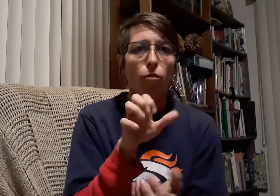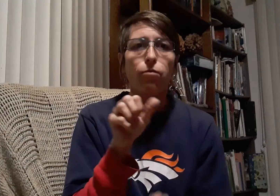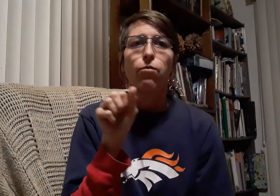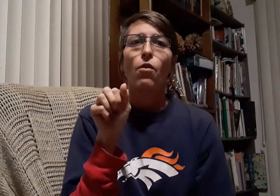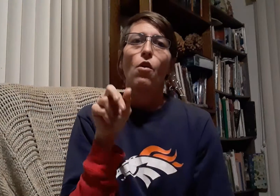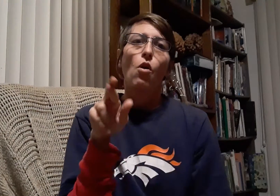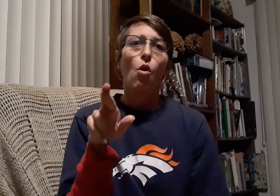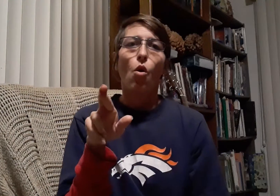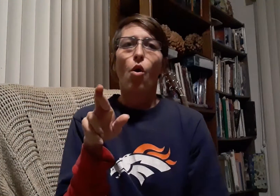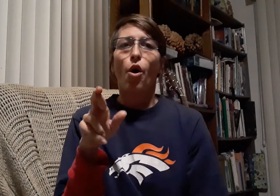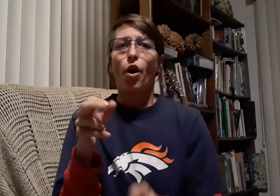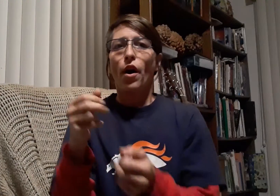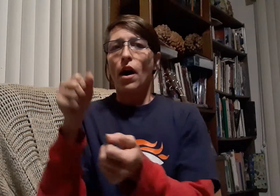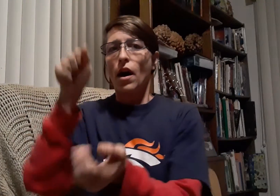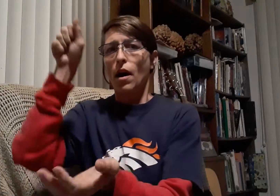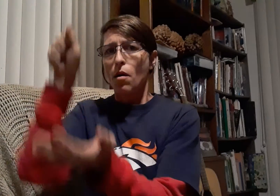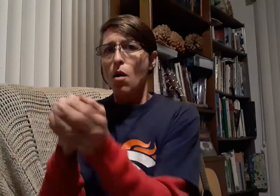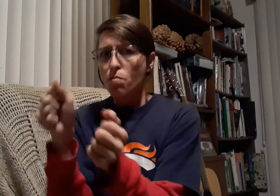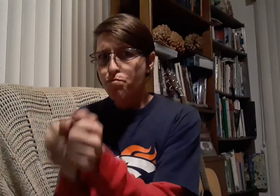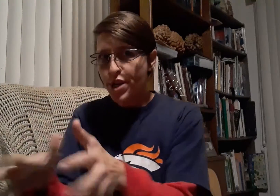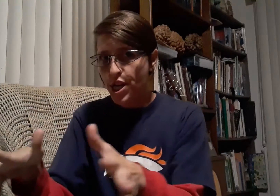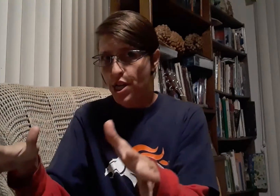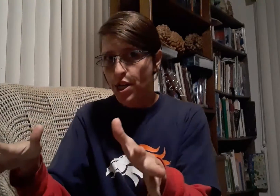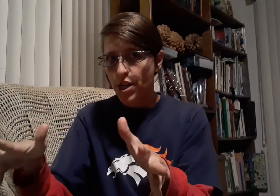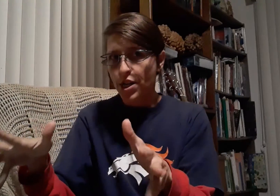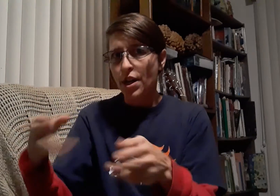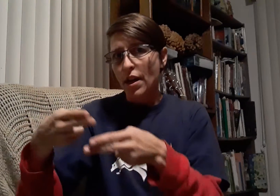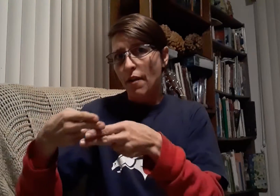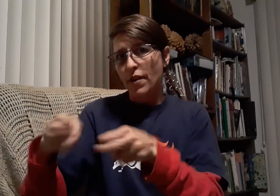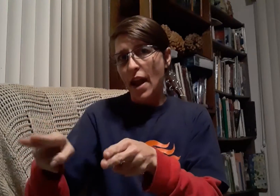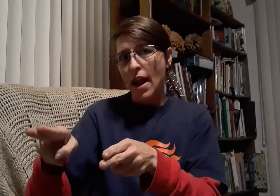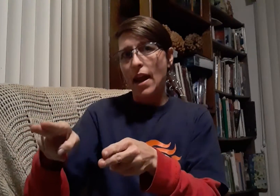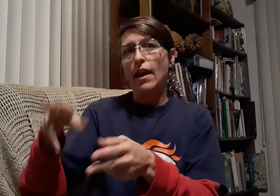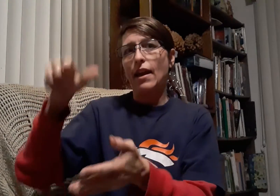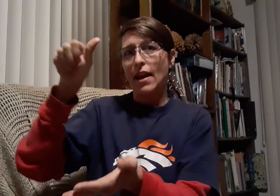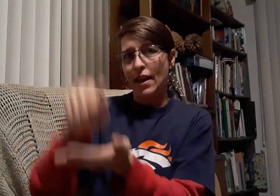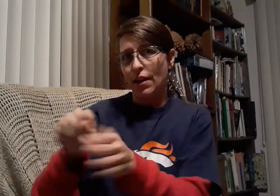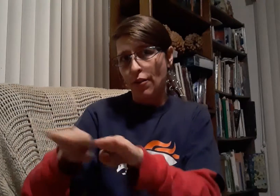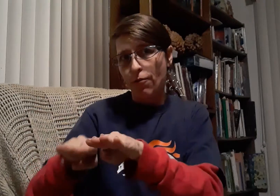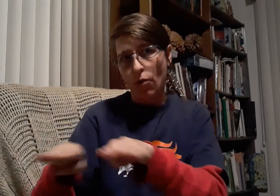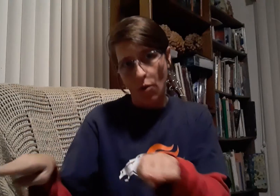woof, or a psh of an egg hitting the floor.